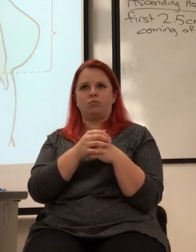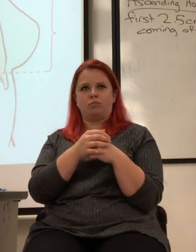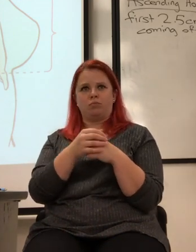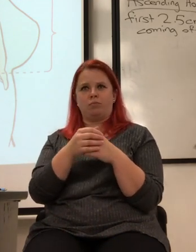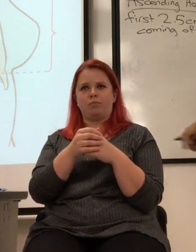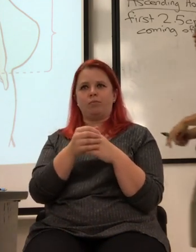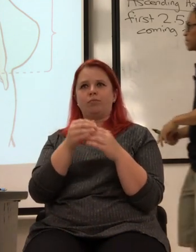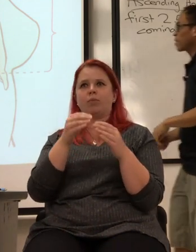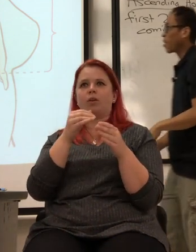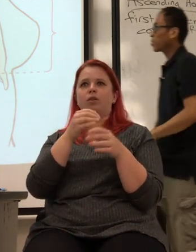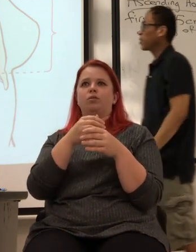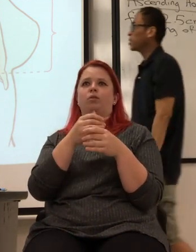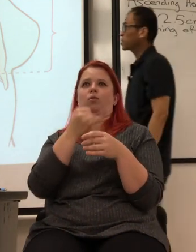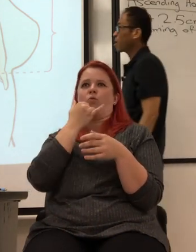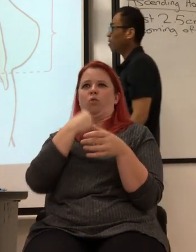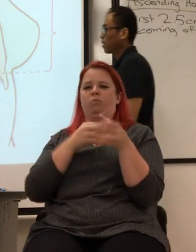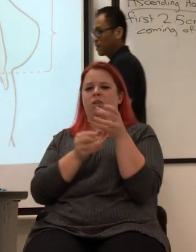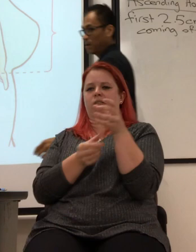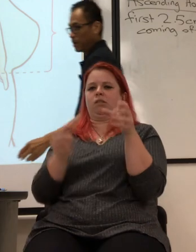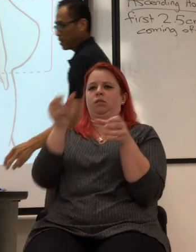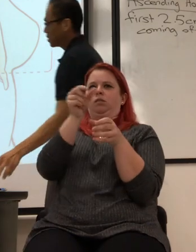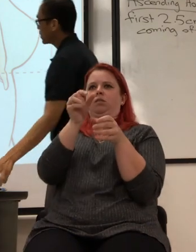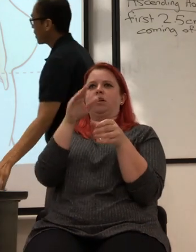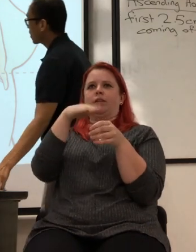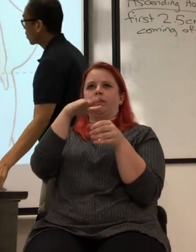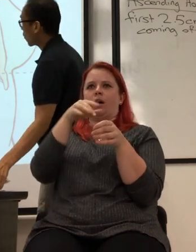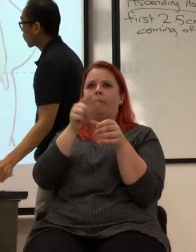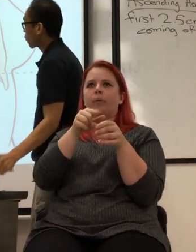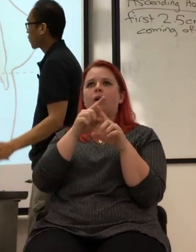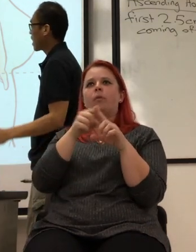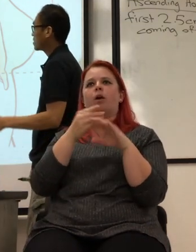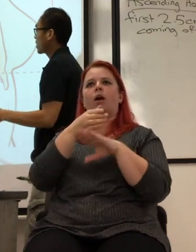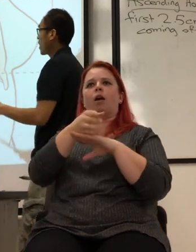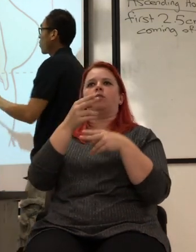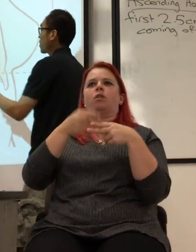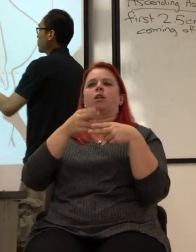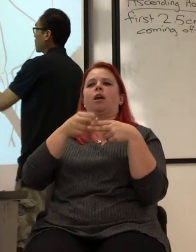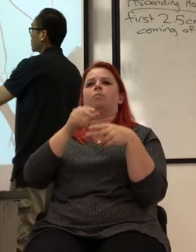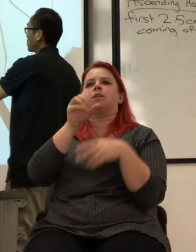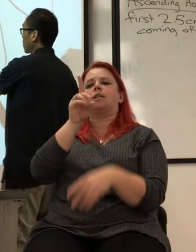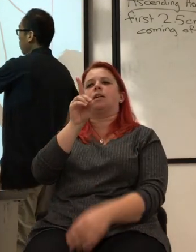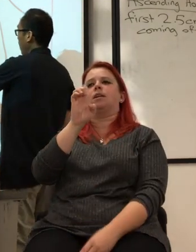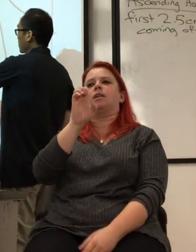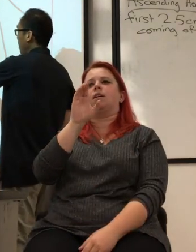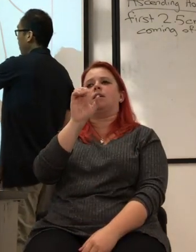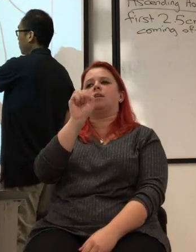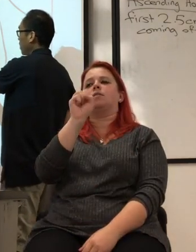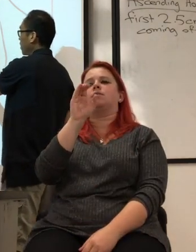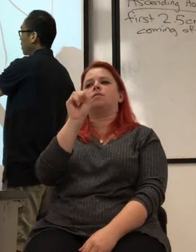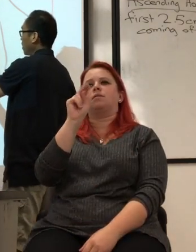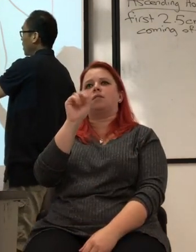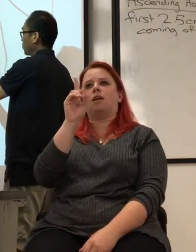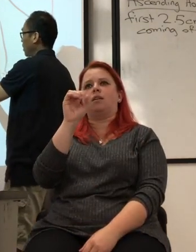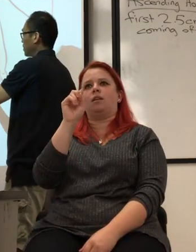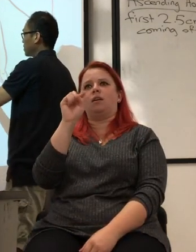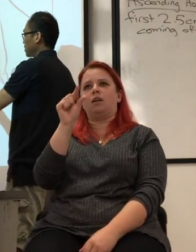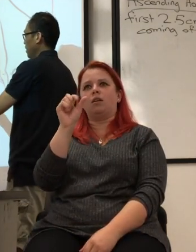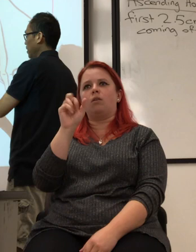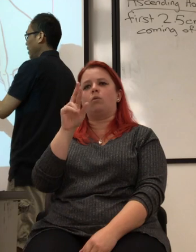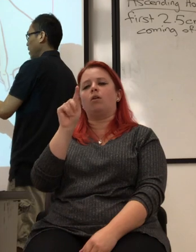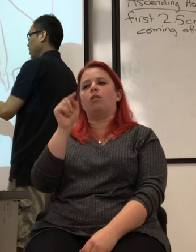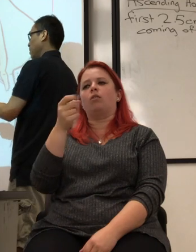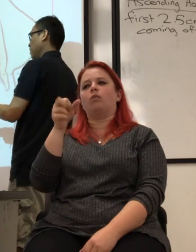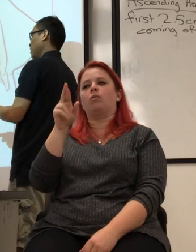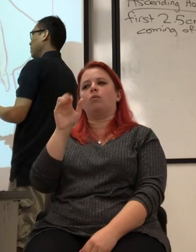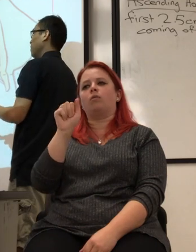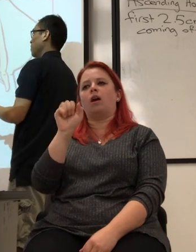So after that, the name of the artery, just call it descending or thoracic aorta because it's in the thoracic cavity and blood is